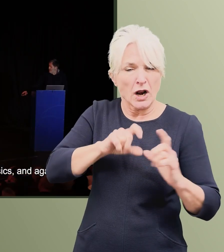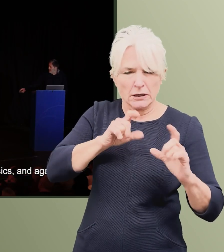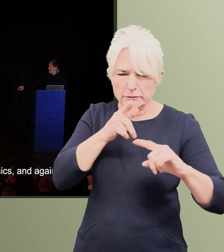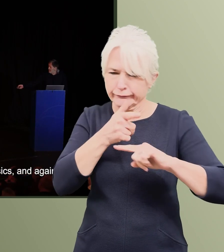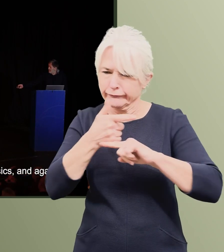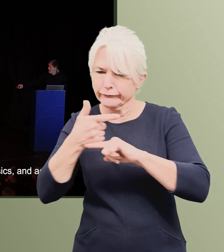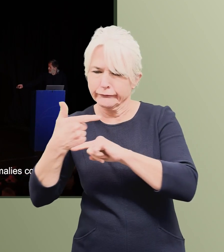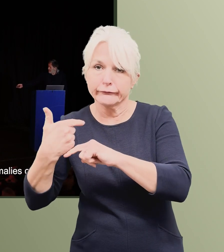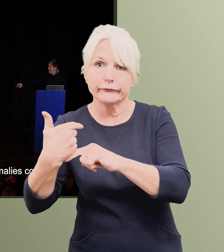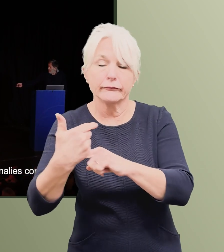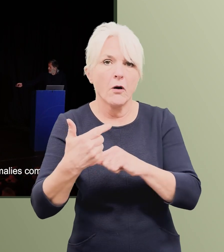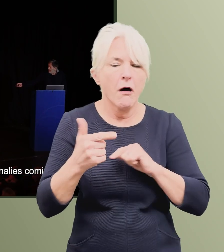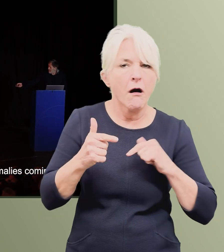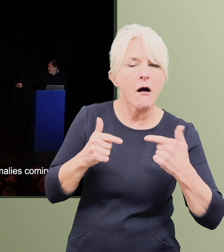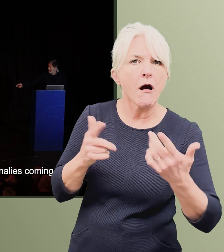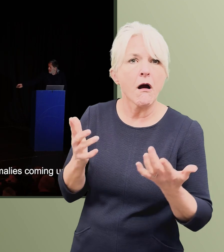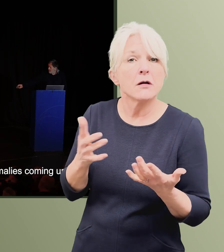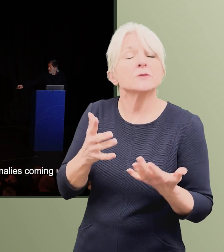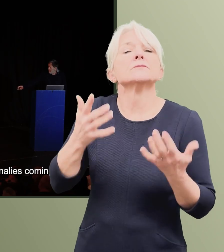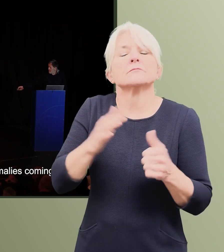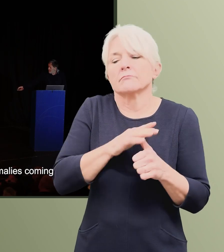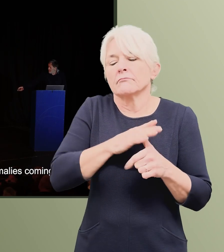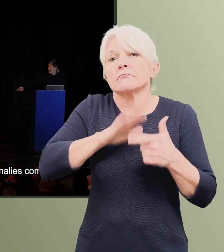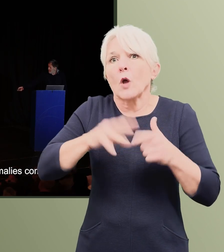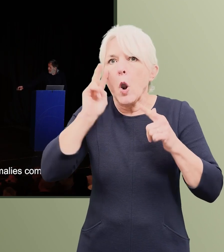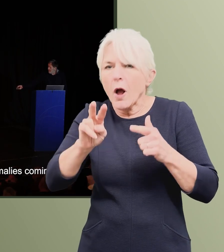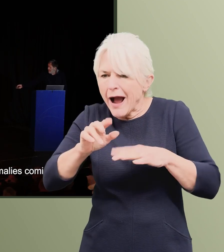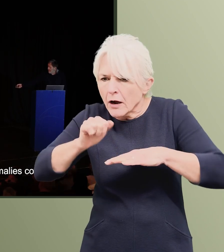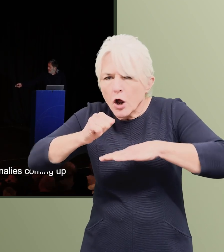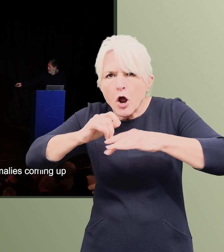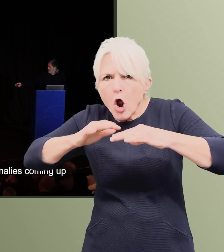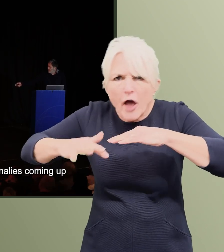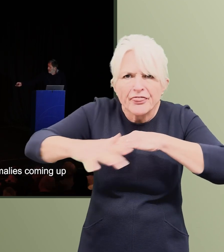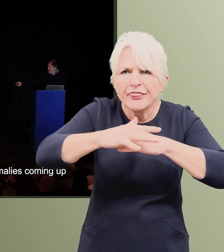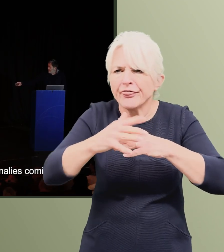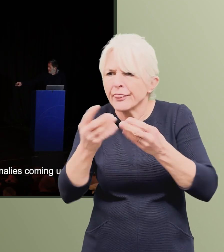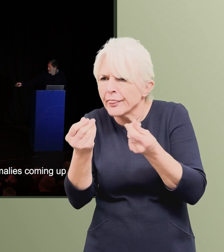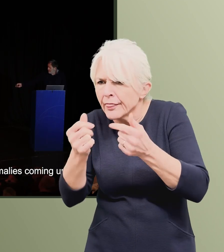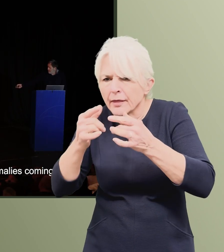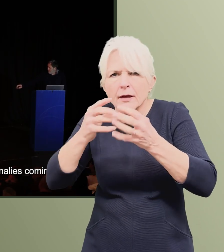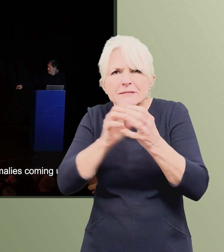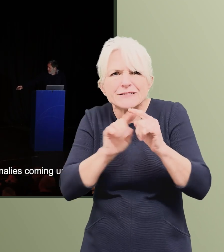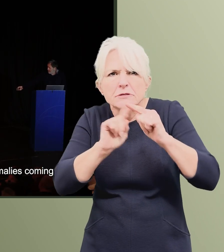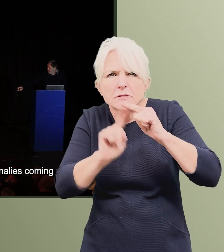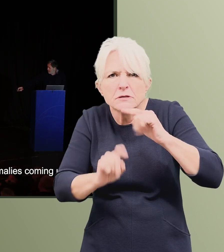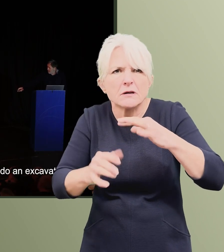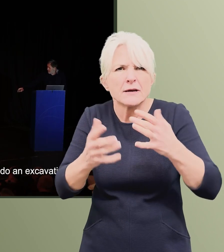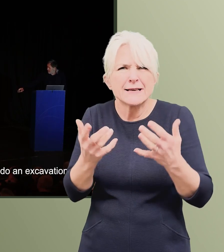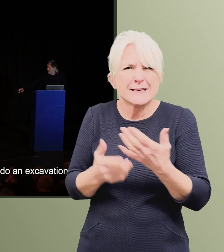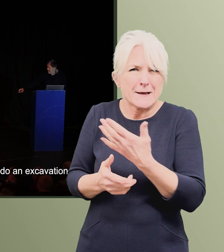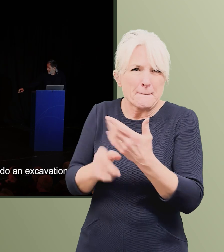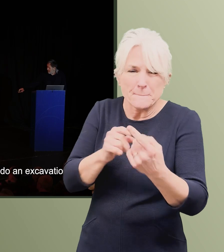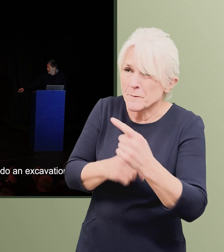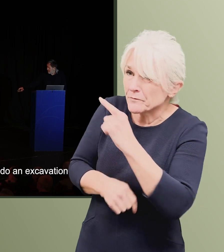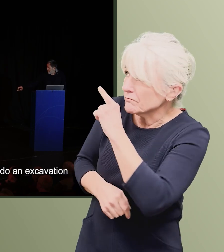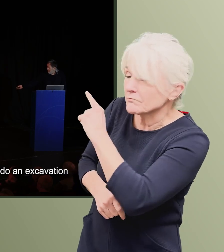it doesn't do it much proud, but take my word for it, there are two circular anomalies coming up here, one there and one